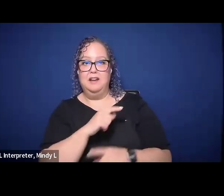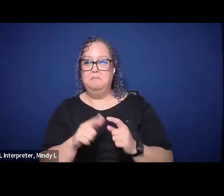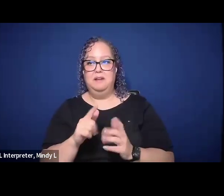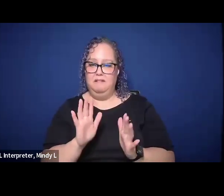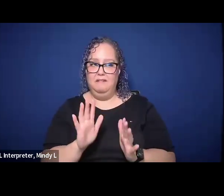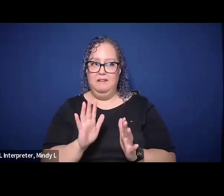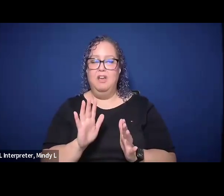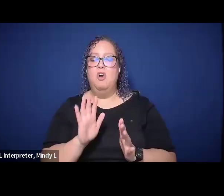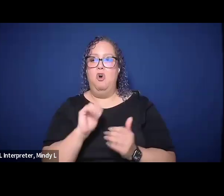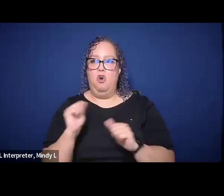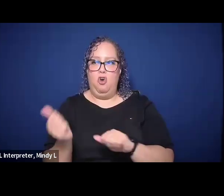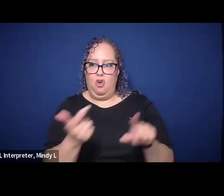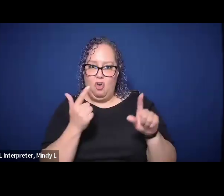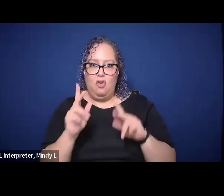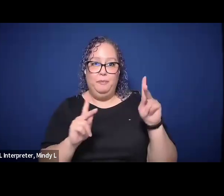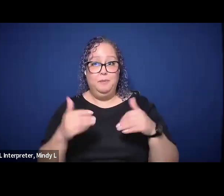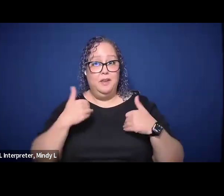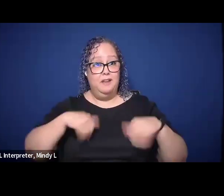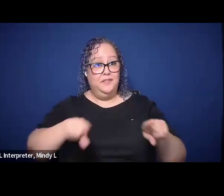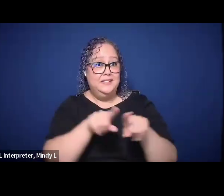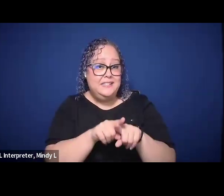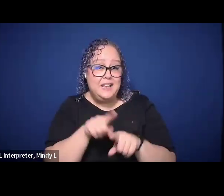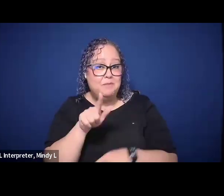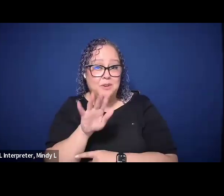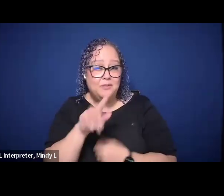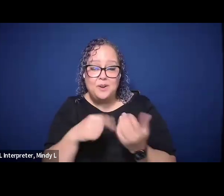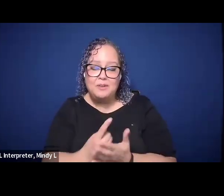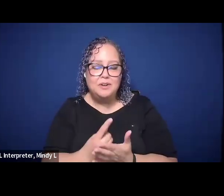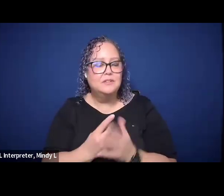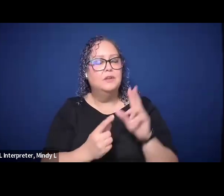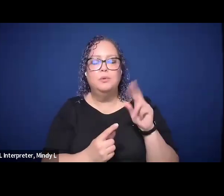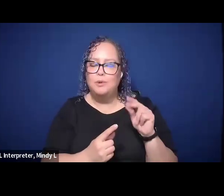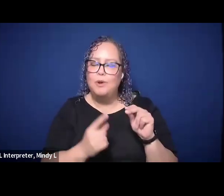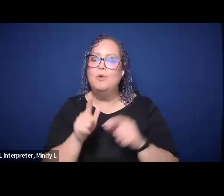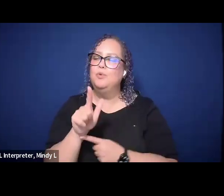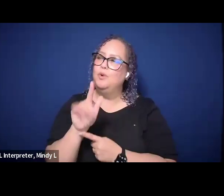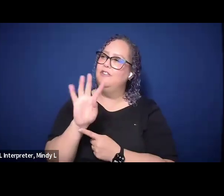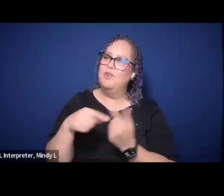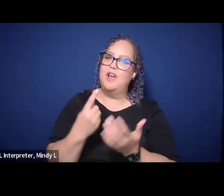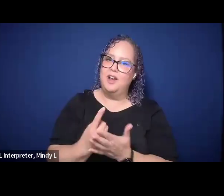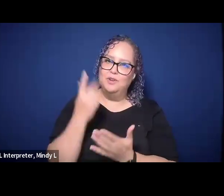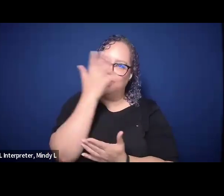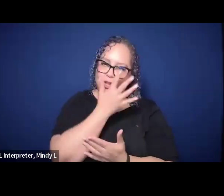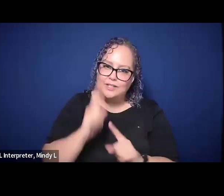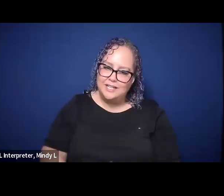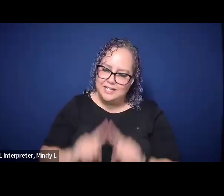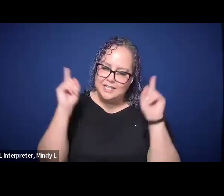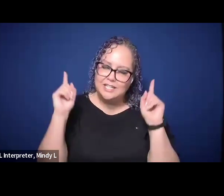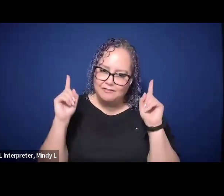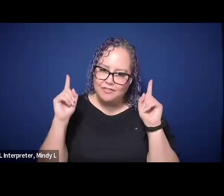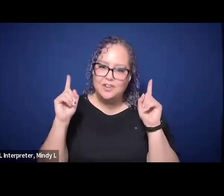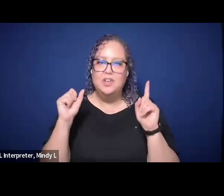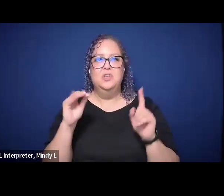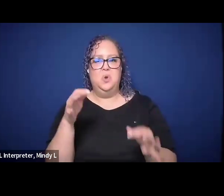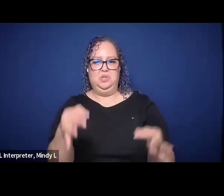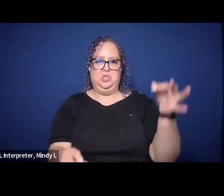24 hours look different. And so placing judgment on what someone is able to do with their 24 hours